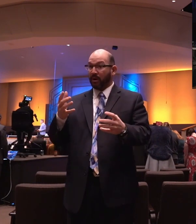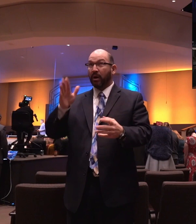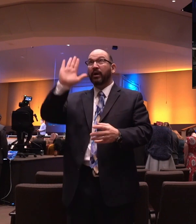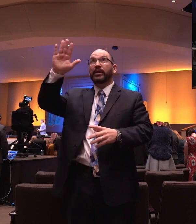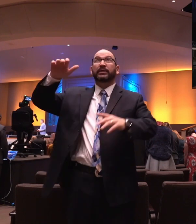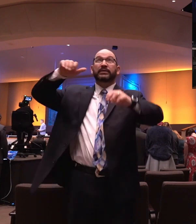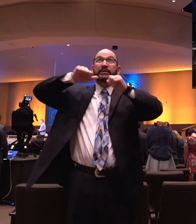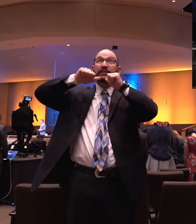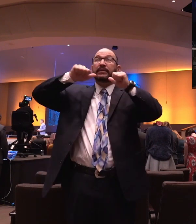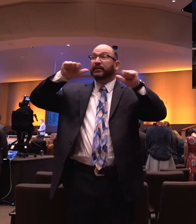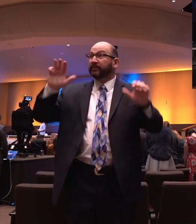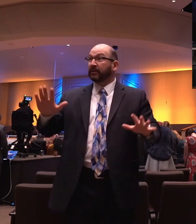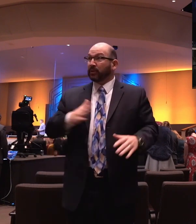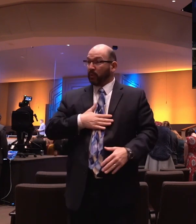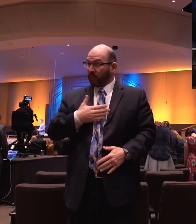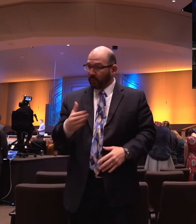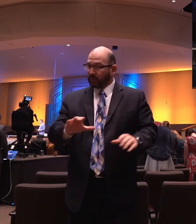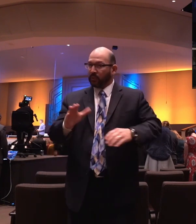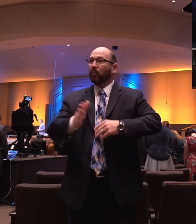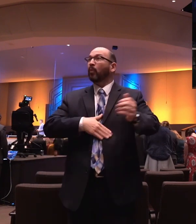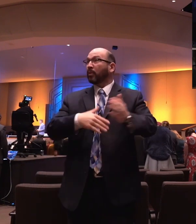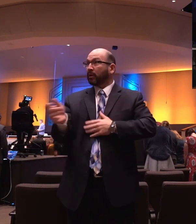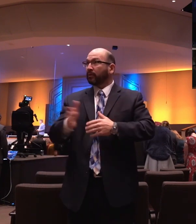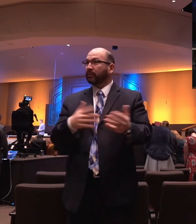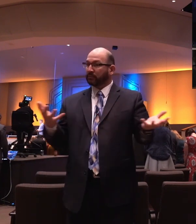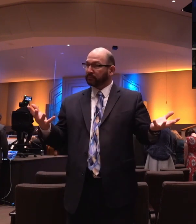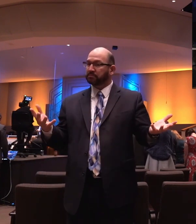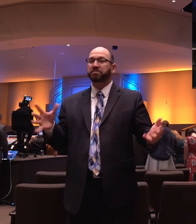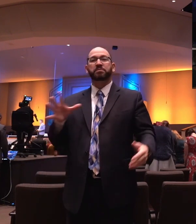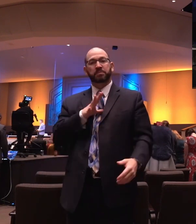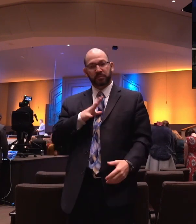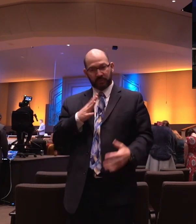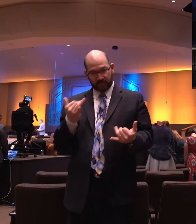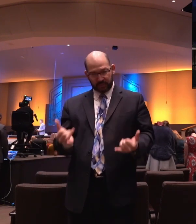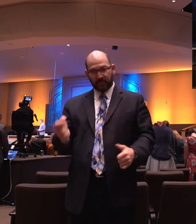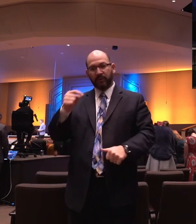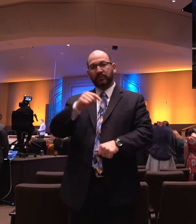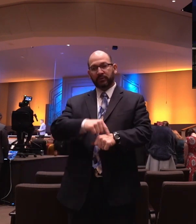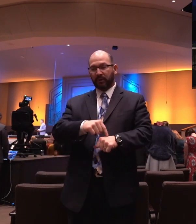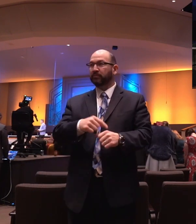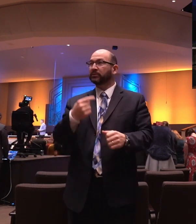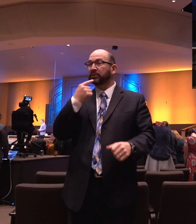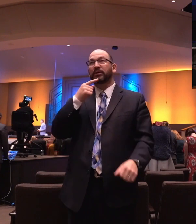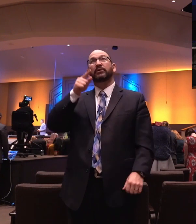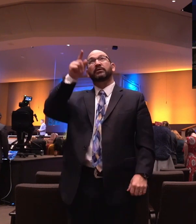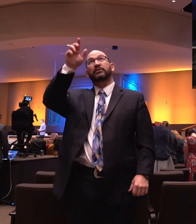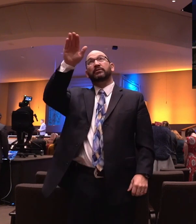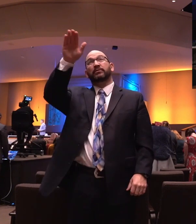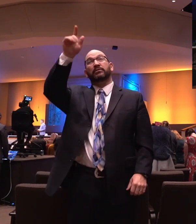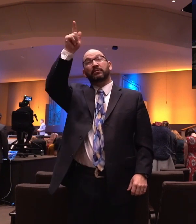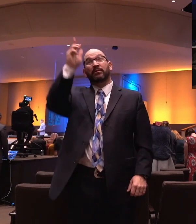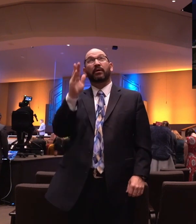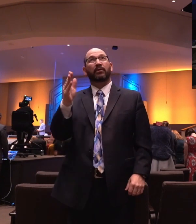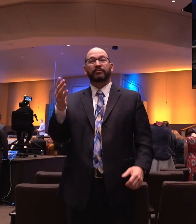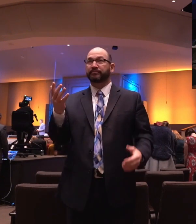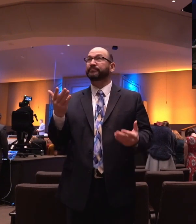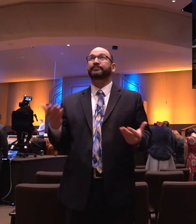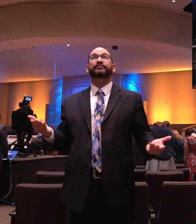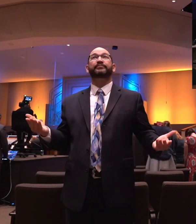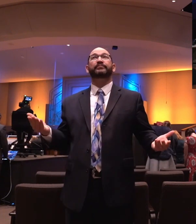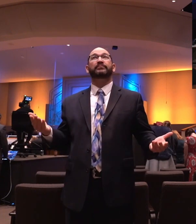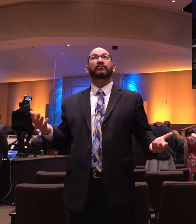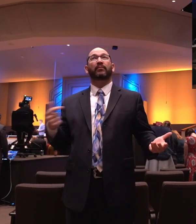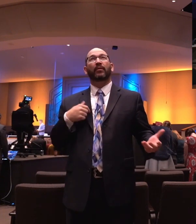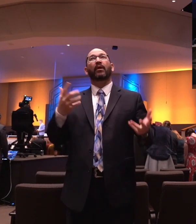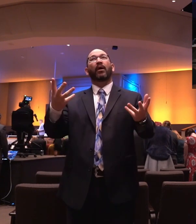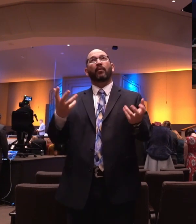blessings of God and I'm willing to do what it takes, this time is a time of dedication where you just simply say, Lord, I